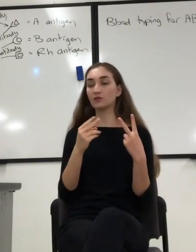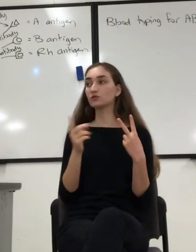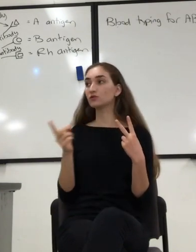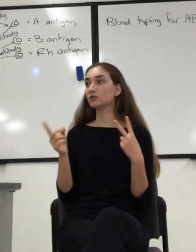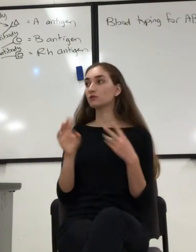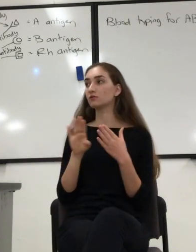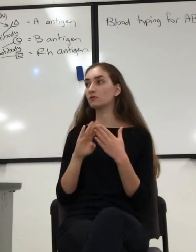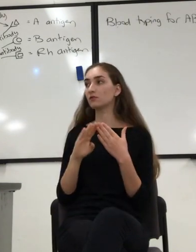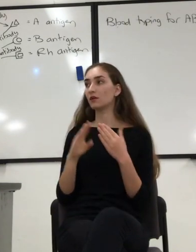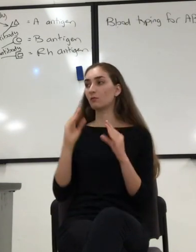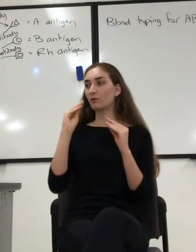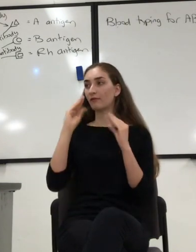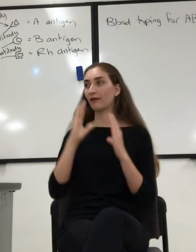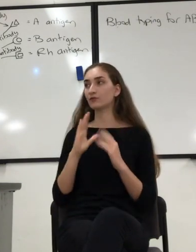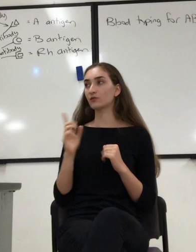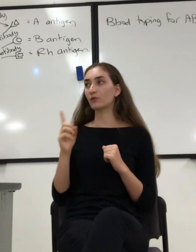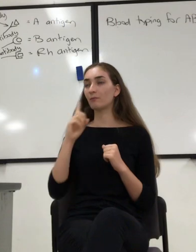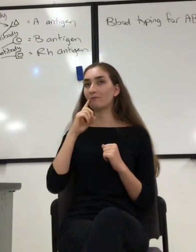Yeah?